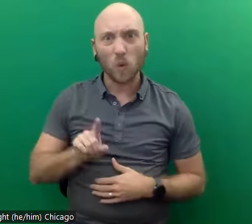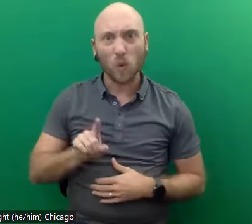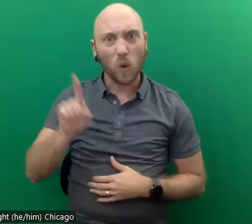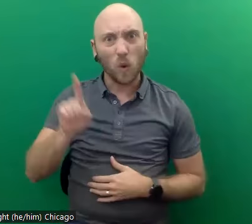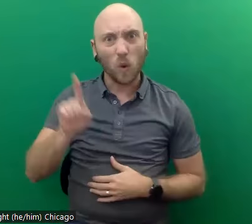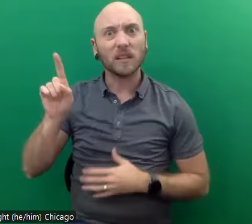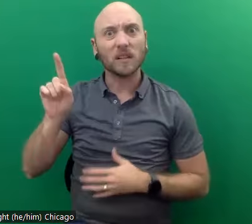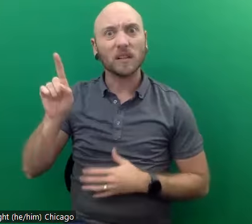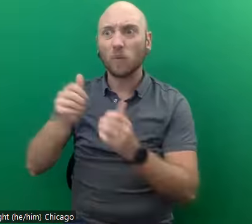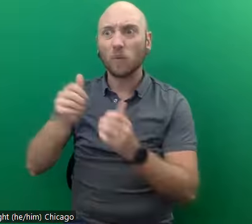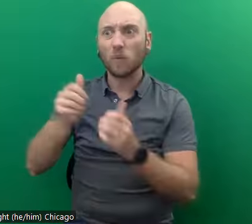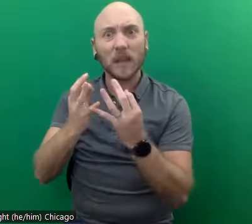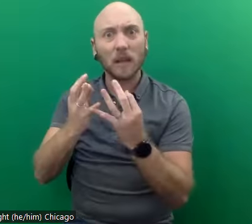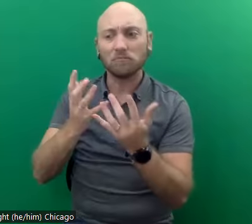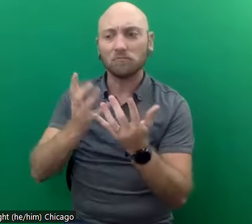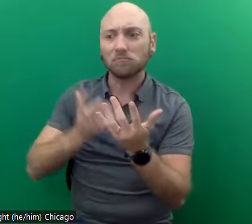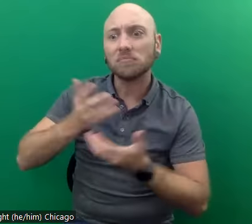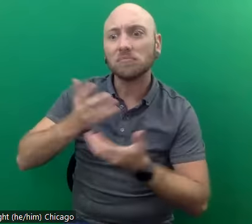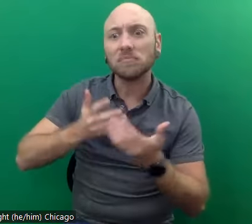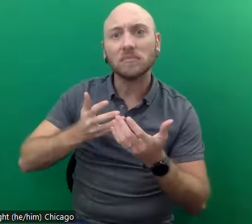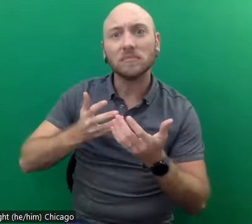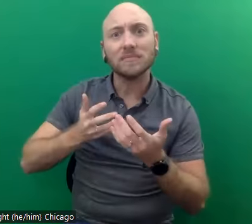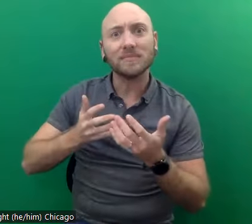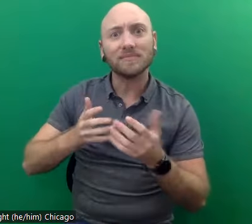family and socialize.